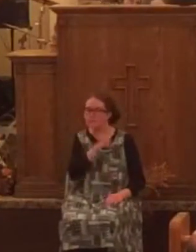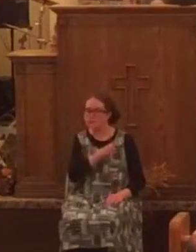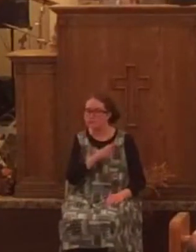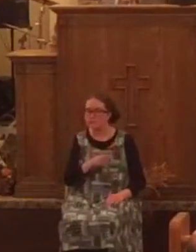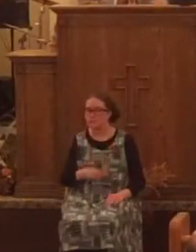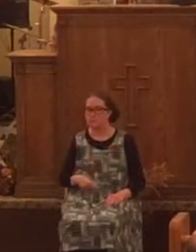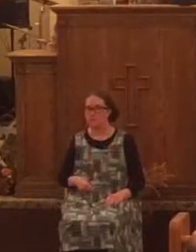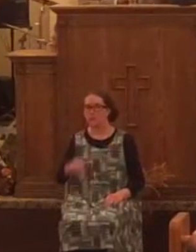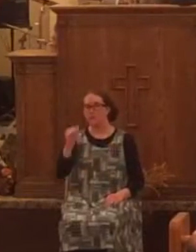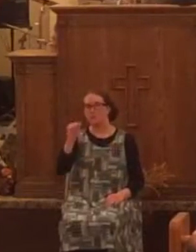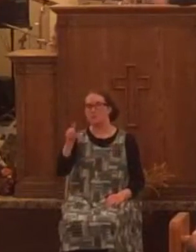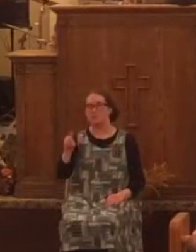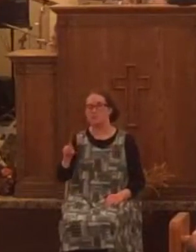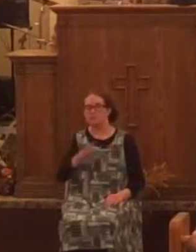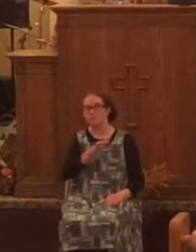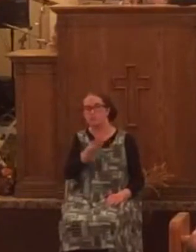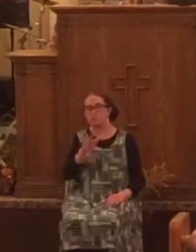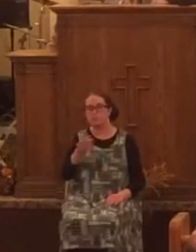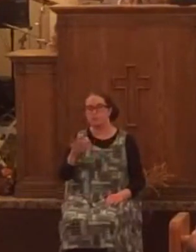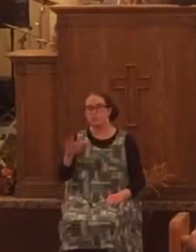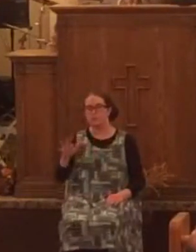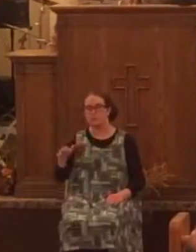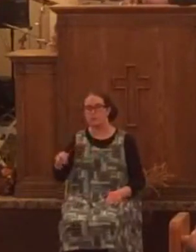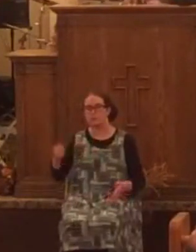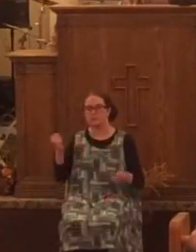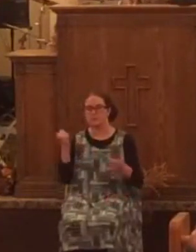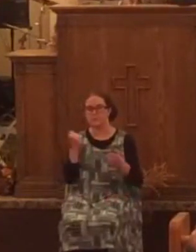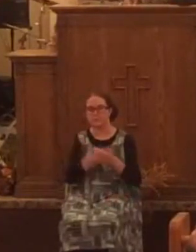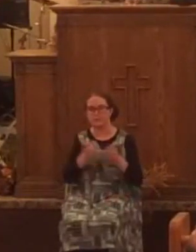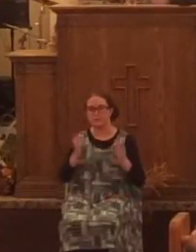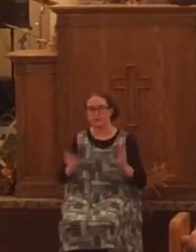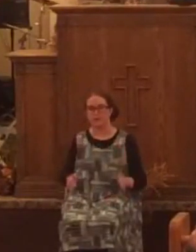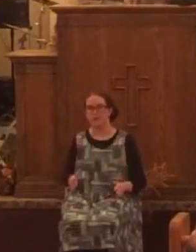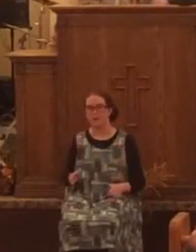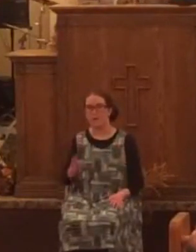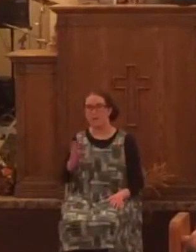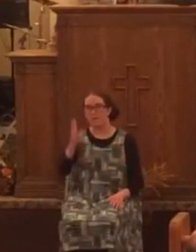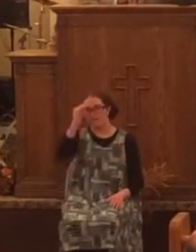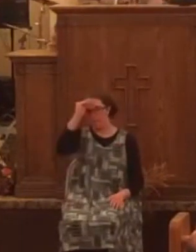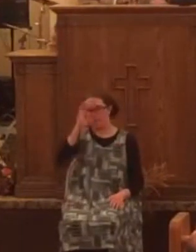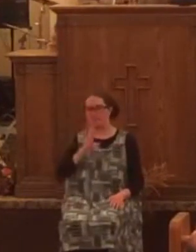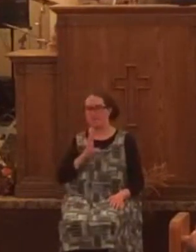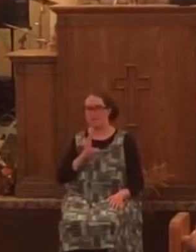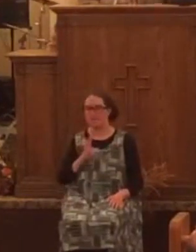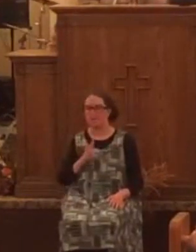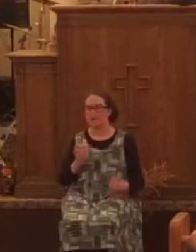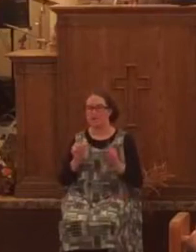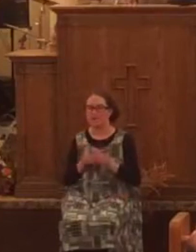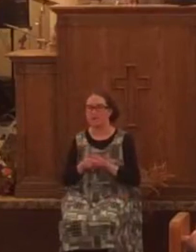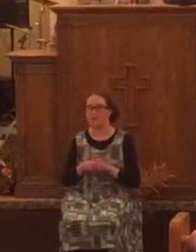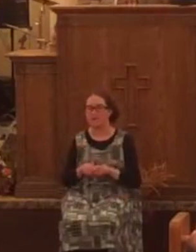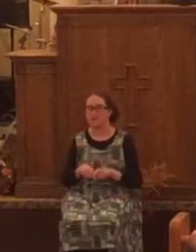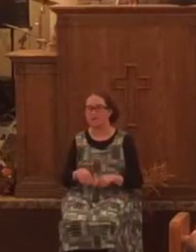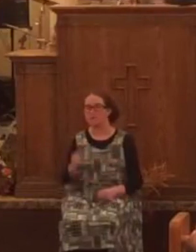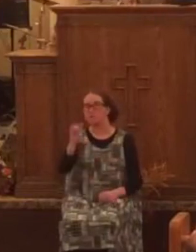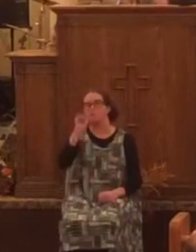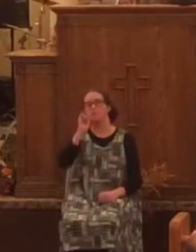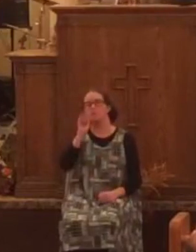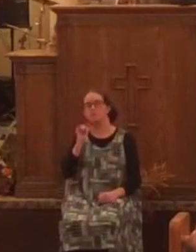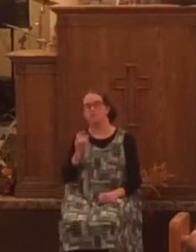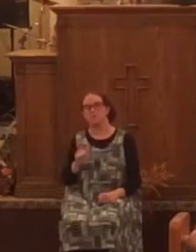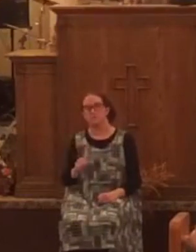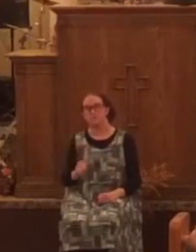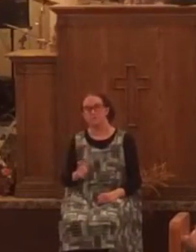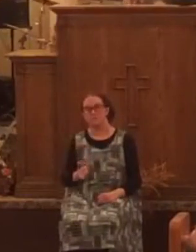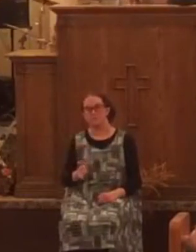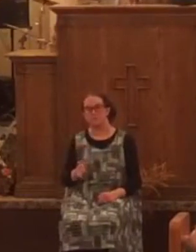nor adulterers, nor effeminate, nor abusers of themselves with mankind, nor thieves, nor covetous, nor drunkards, nor rioters,